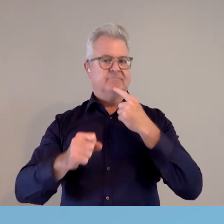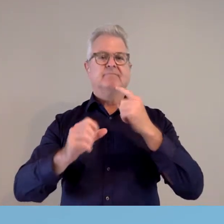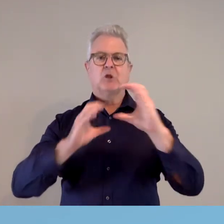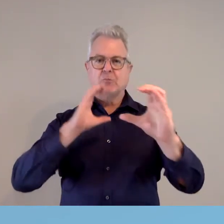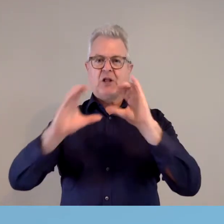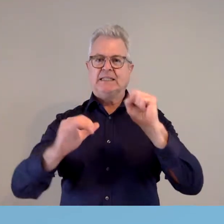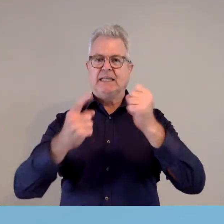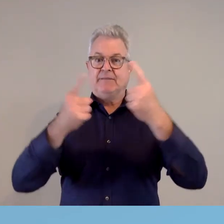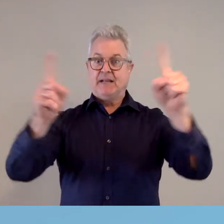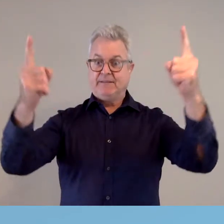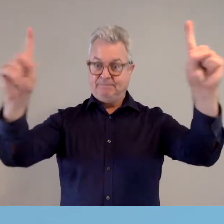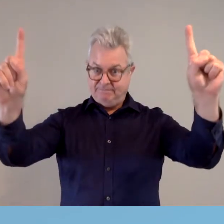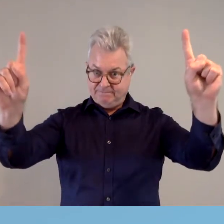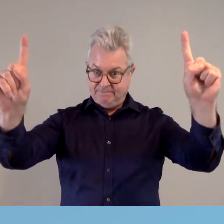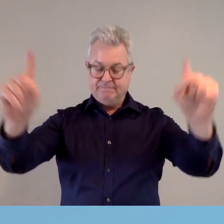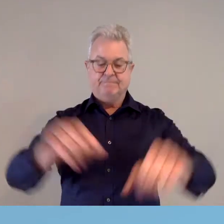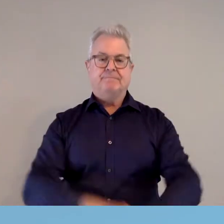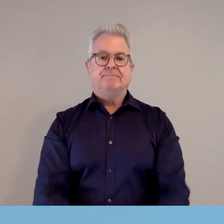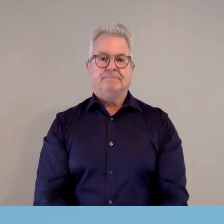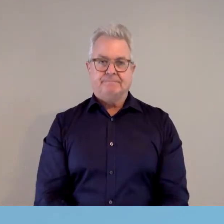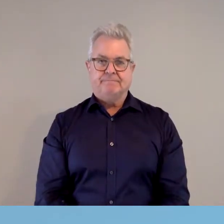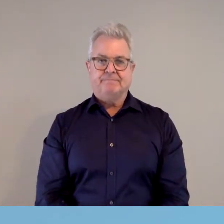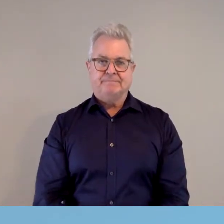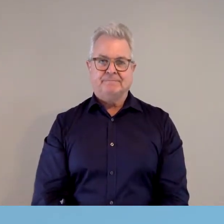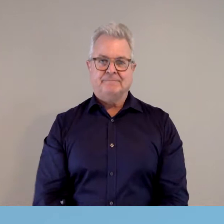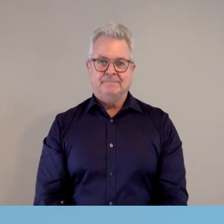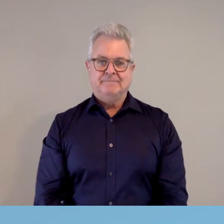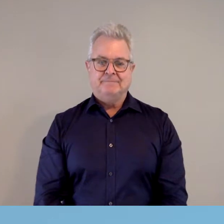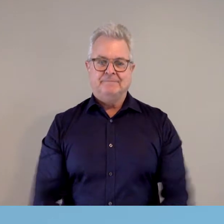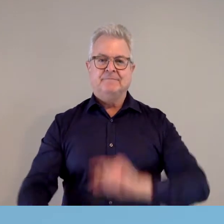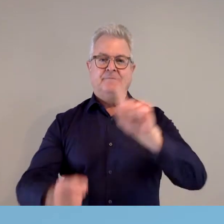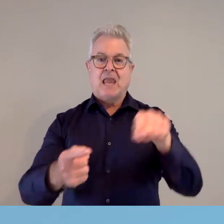Then you can say that communication has been effective.